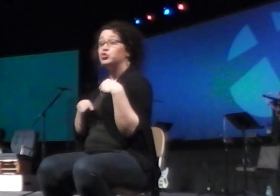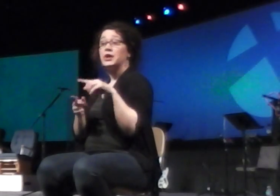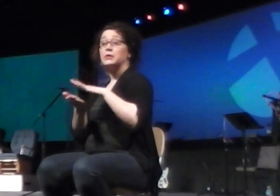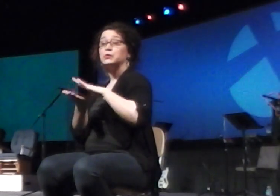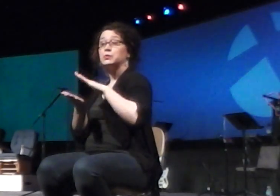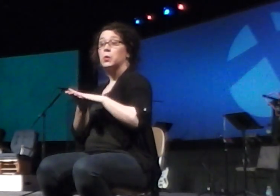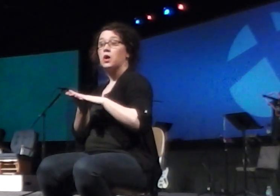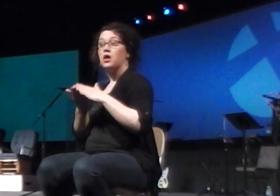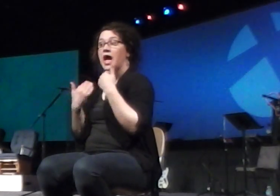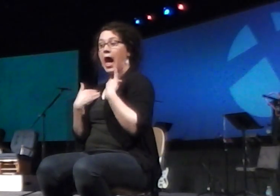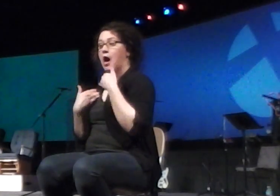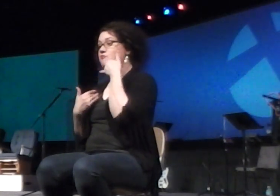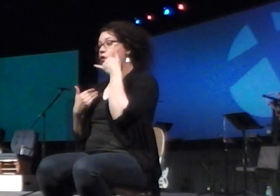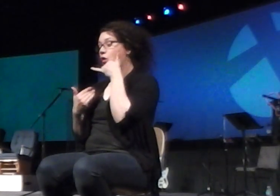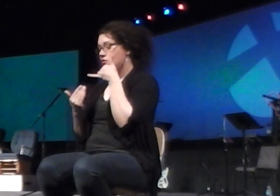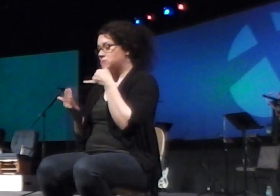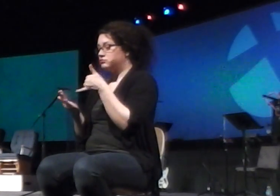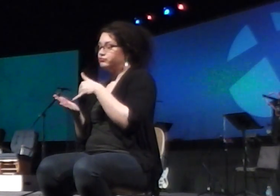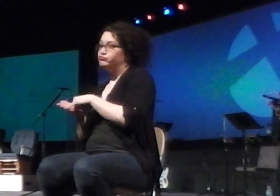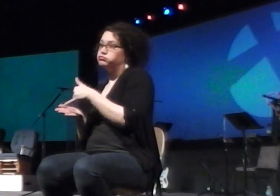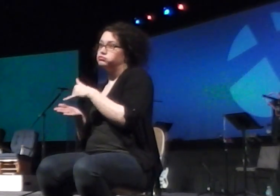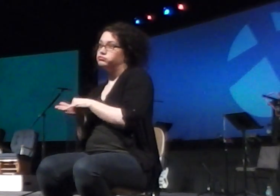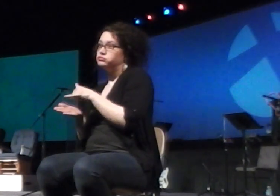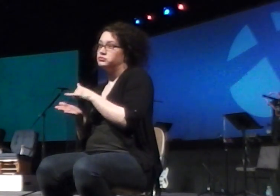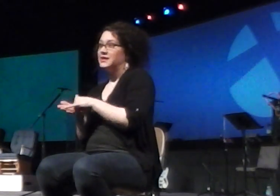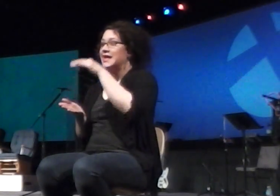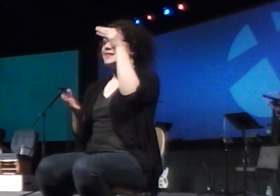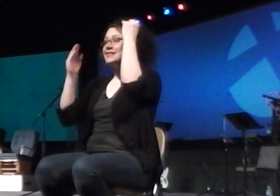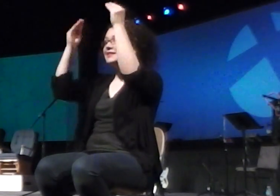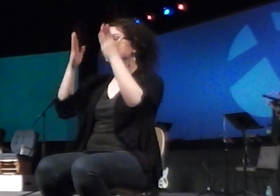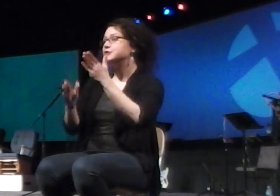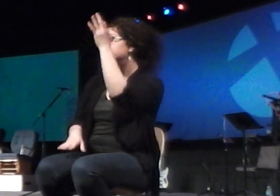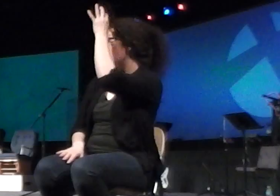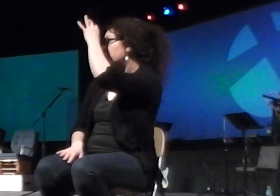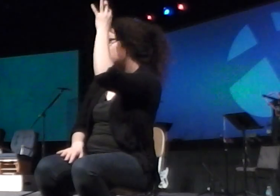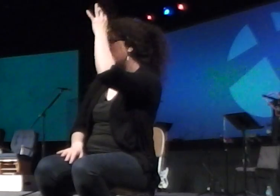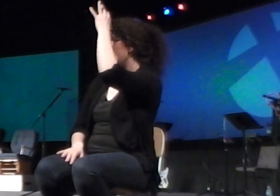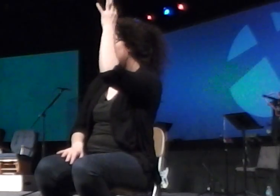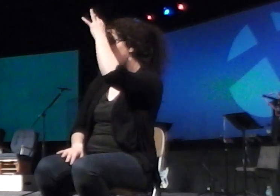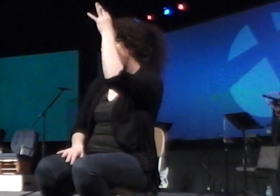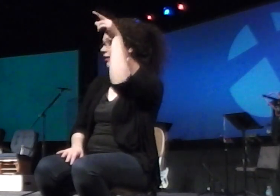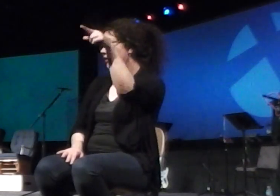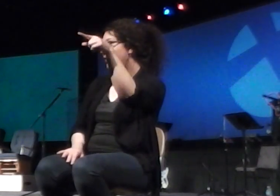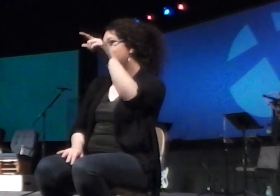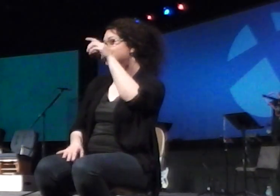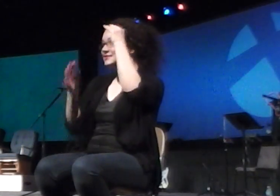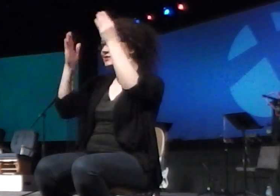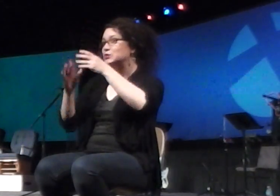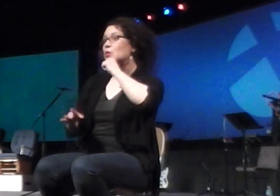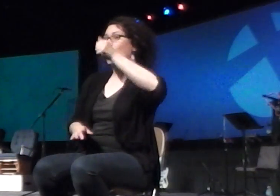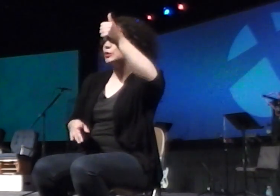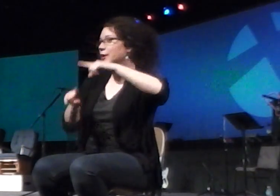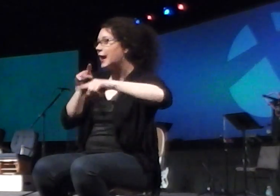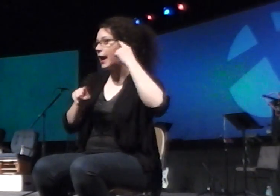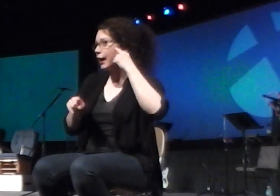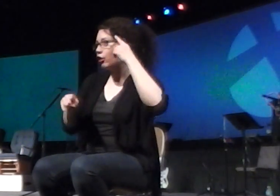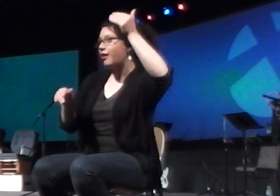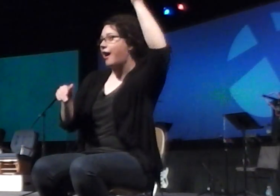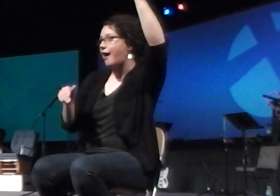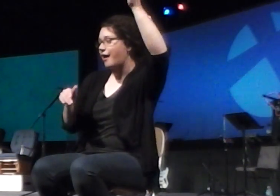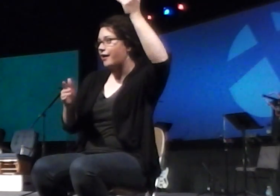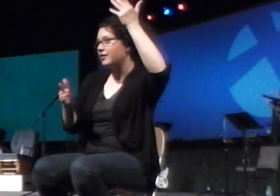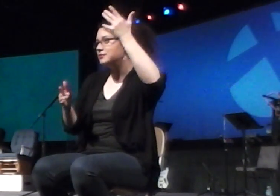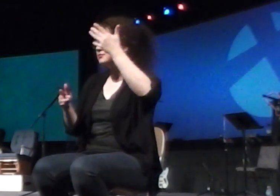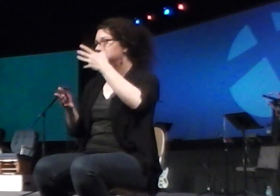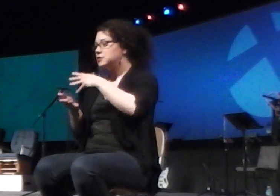during class, right? And their teacher would have no idea that they were getting a phone call. Because of presbycusis. They had lost that higher range of their hearing. They couldn't